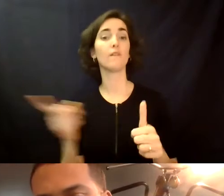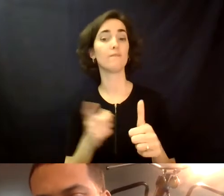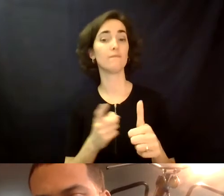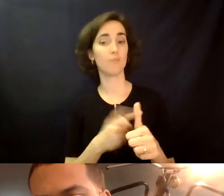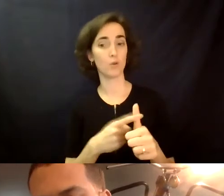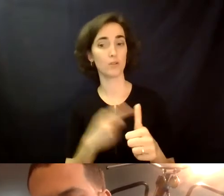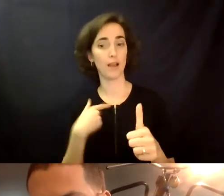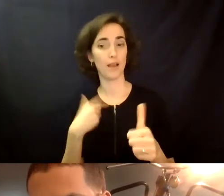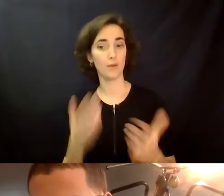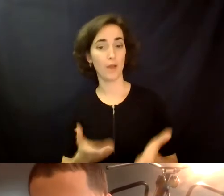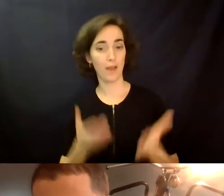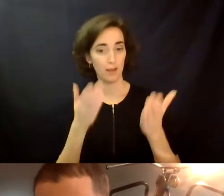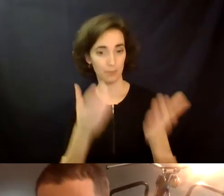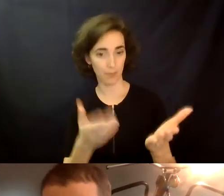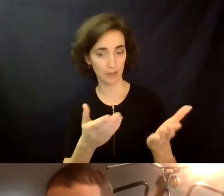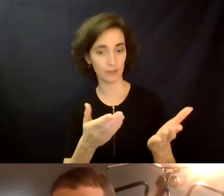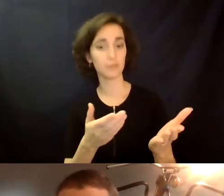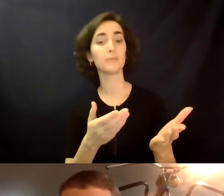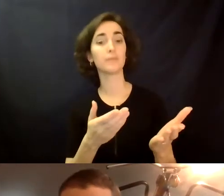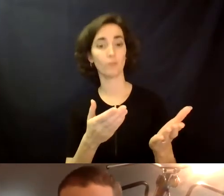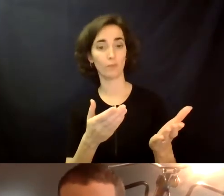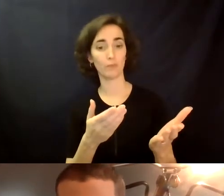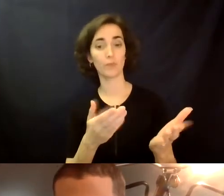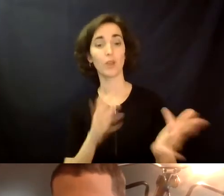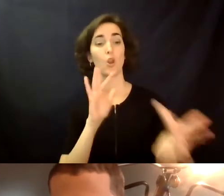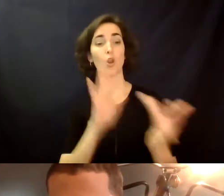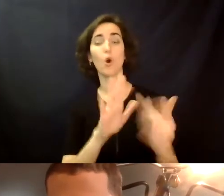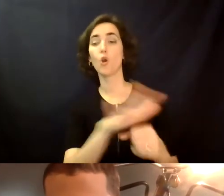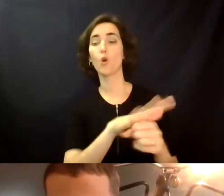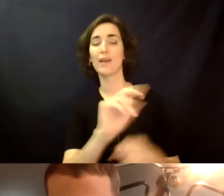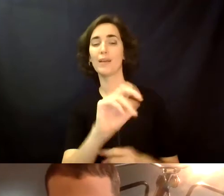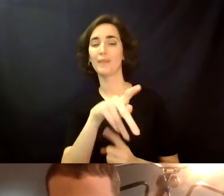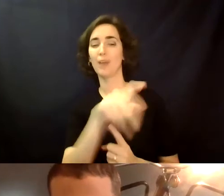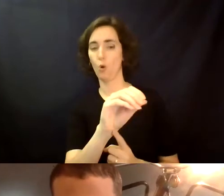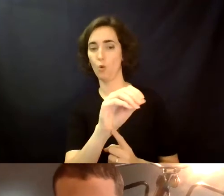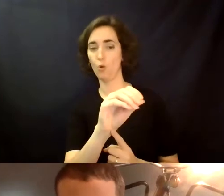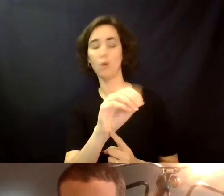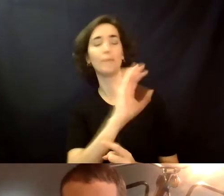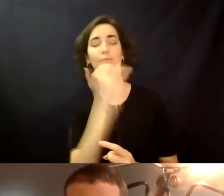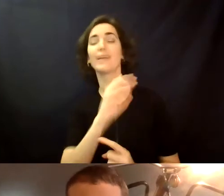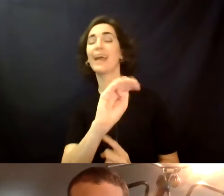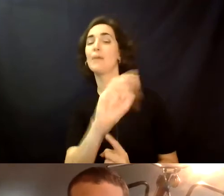them to reach out to their local MPO, their Metropolitan Planning Organization.